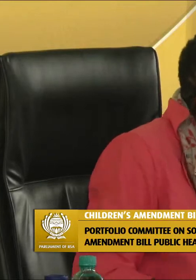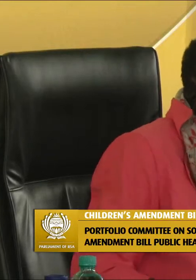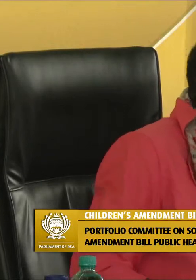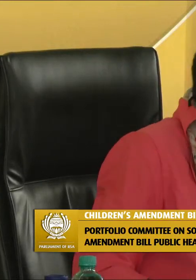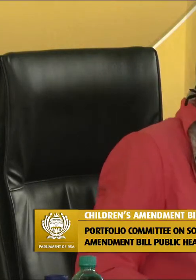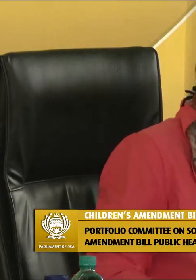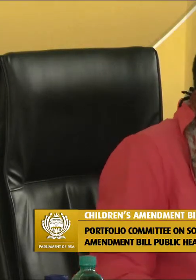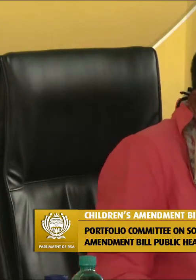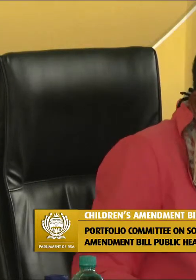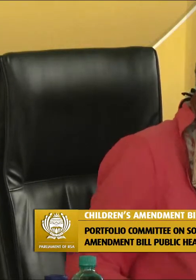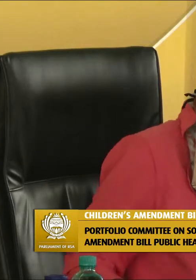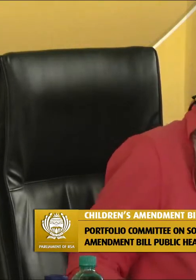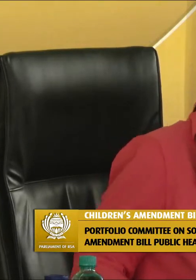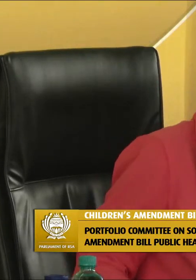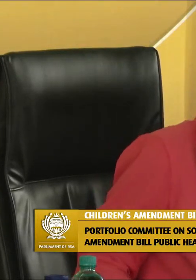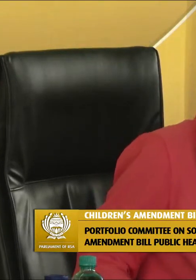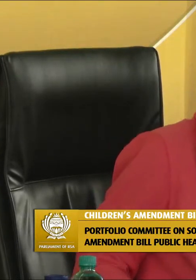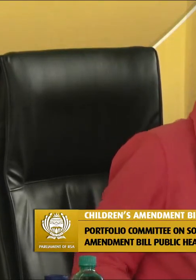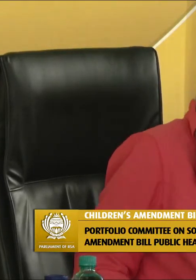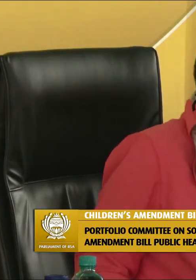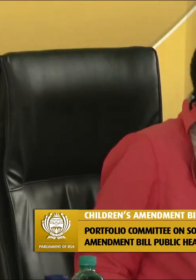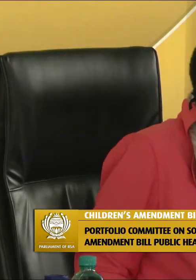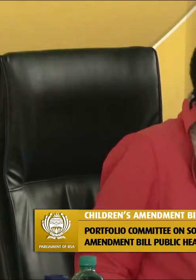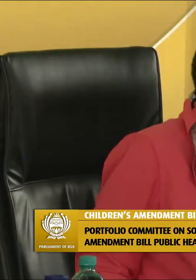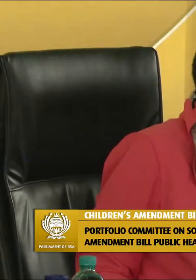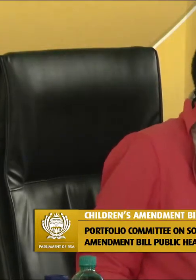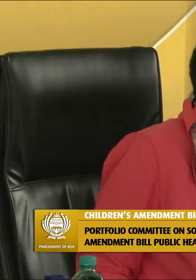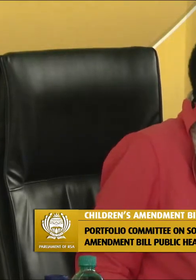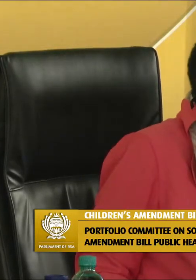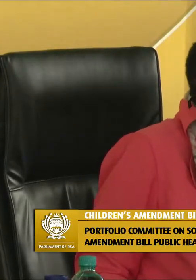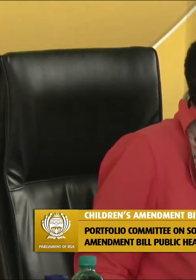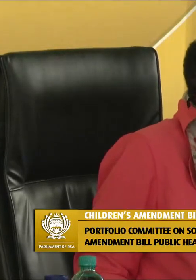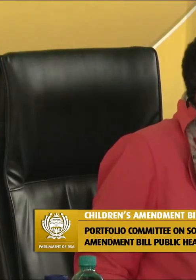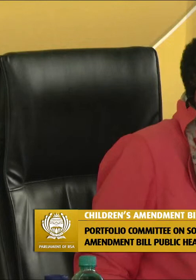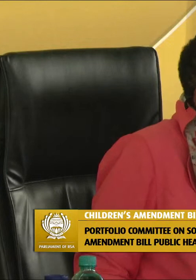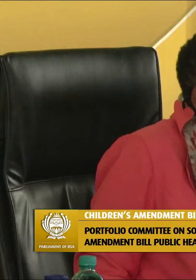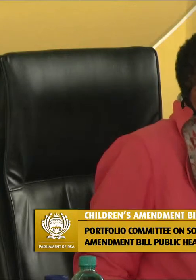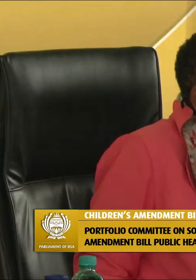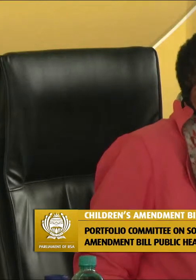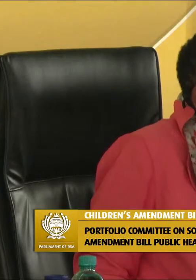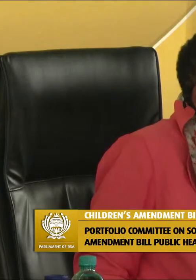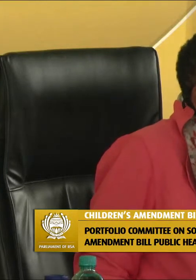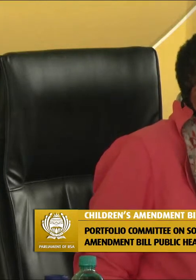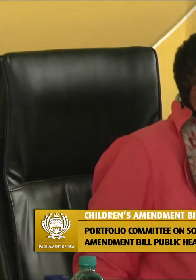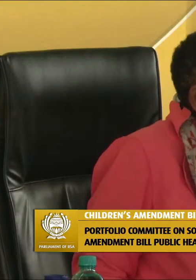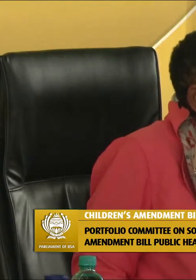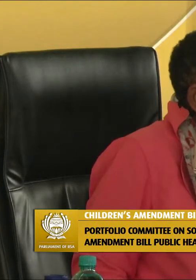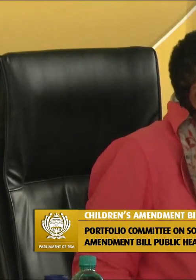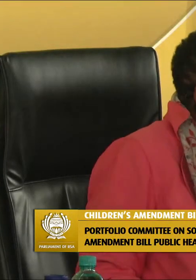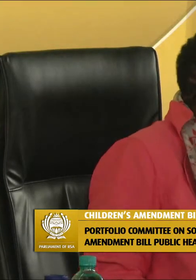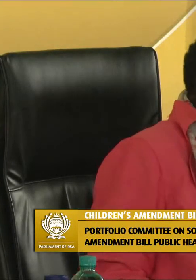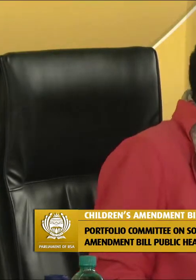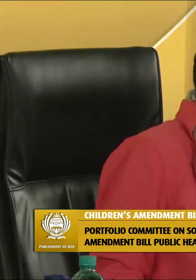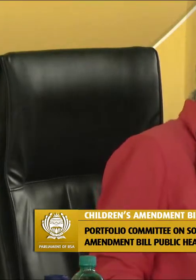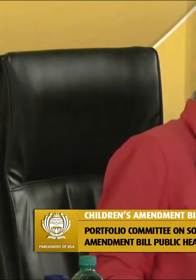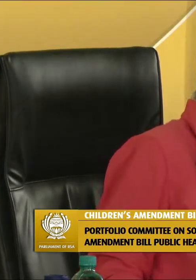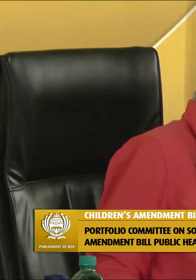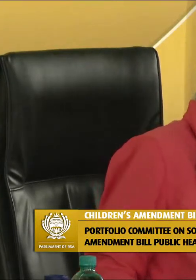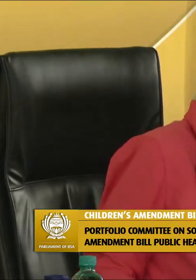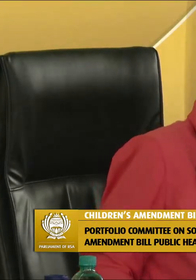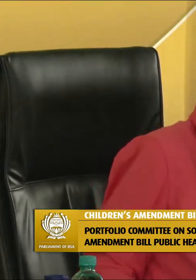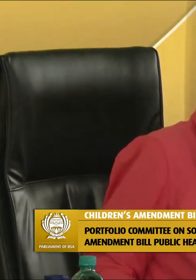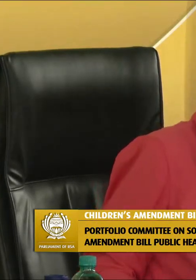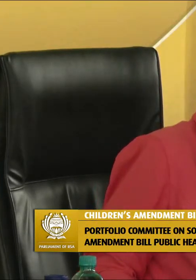move forward in peace. Nathi sinizwile noma nisikhalise kakhulu